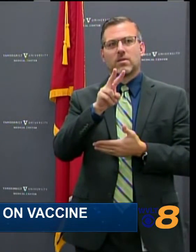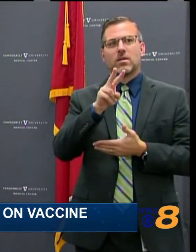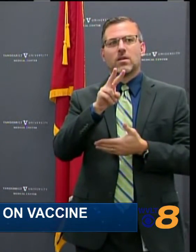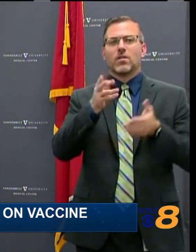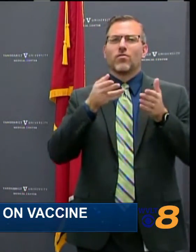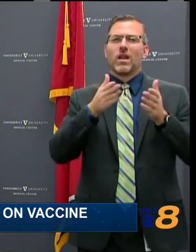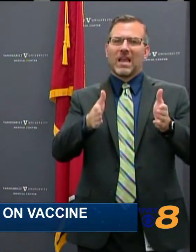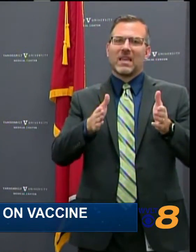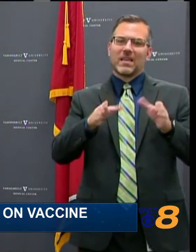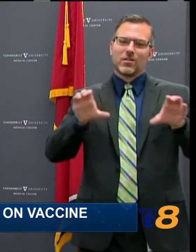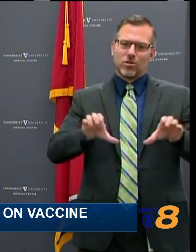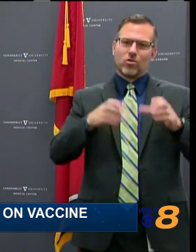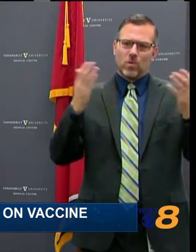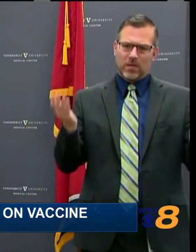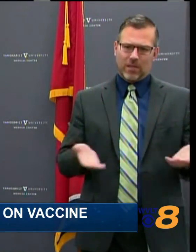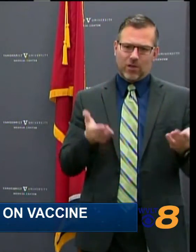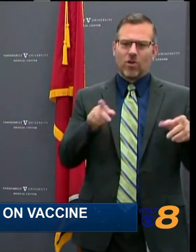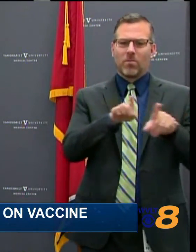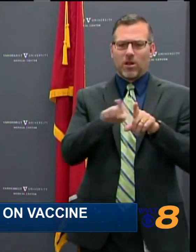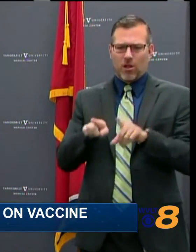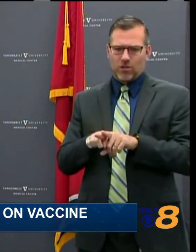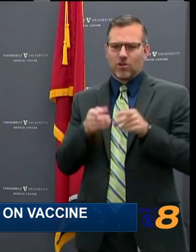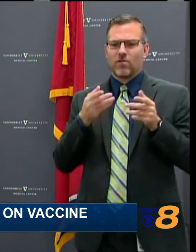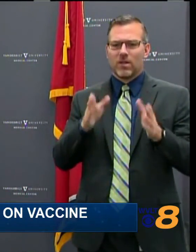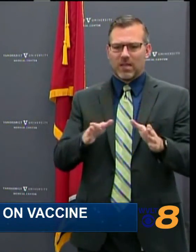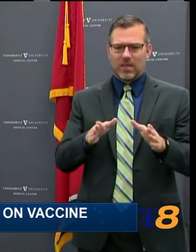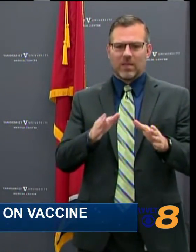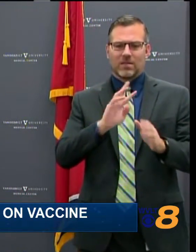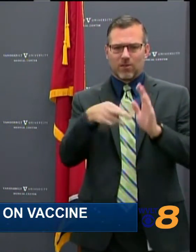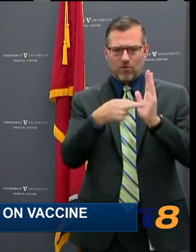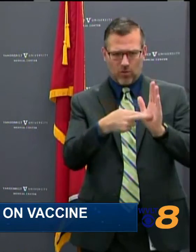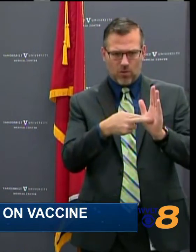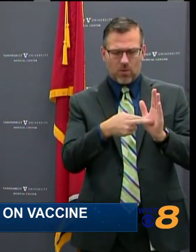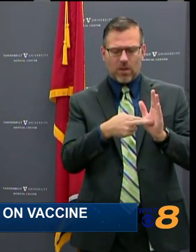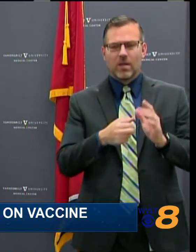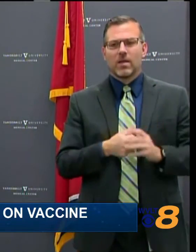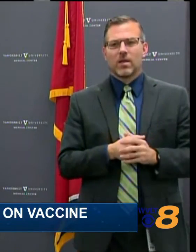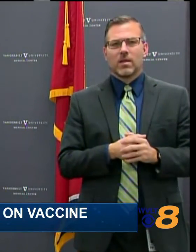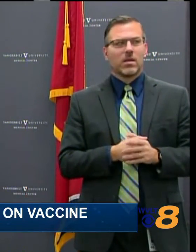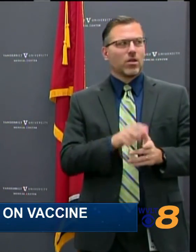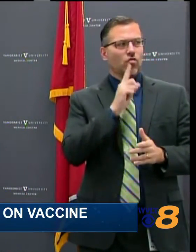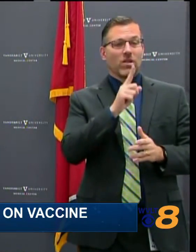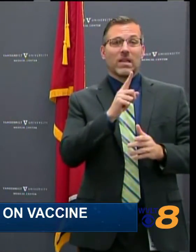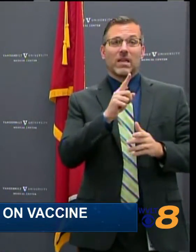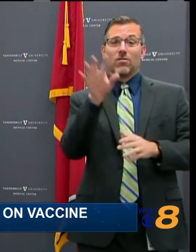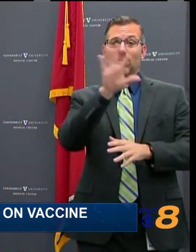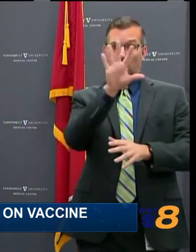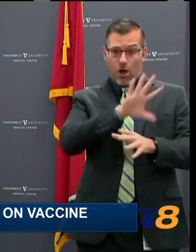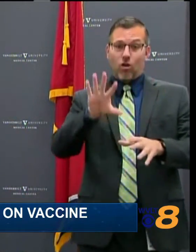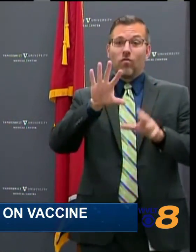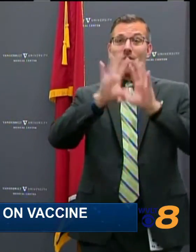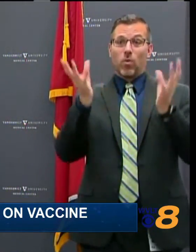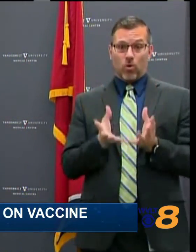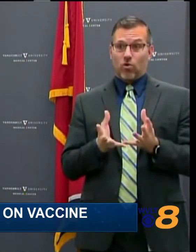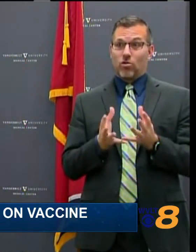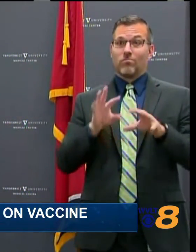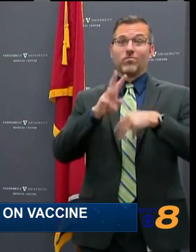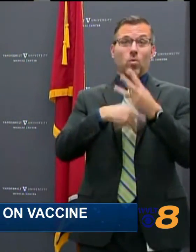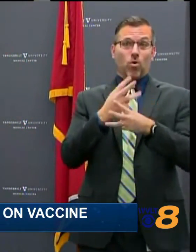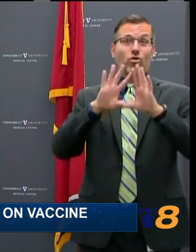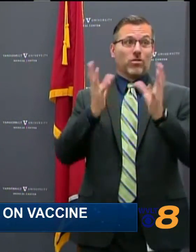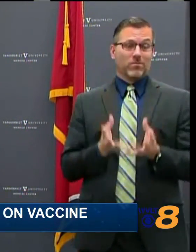letting us do this here, but also for the role that you play, actually internationally, in the research that's gone on here to